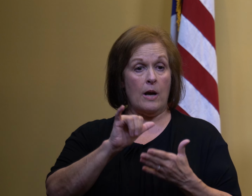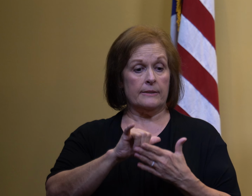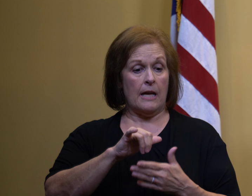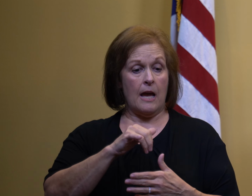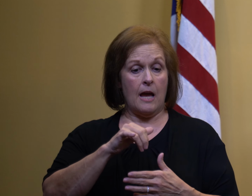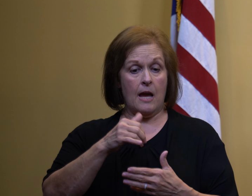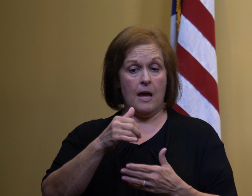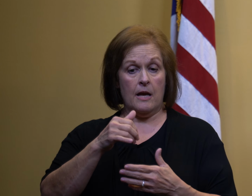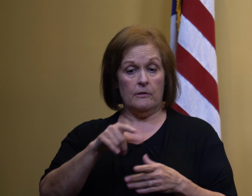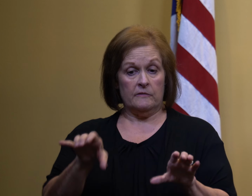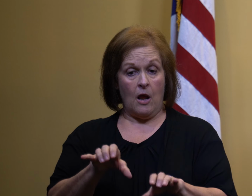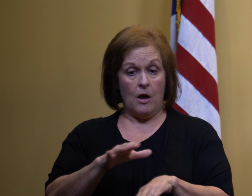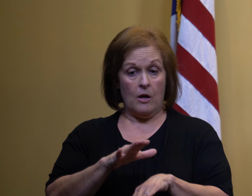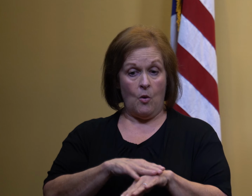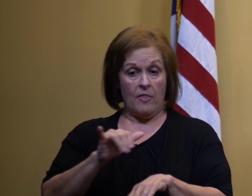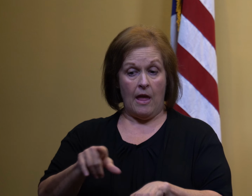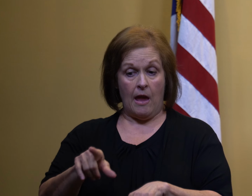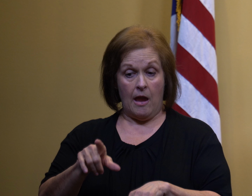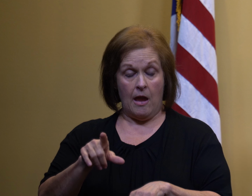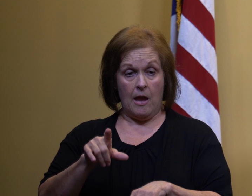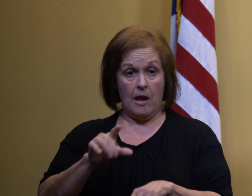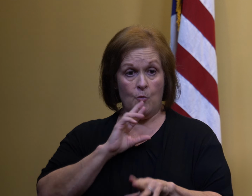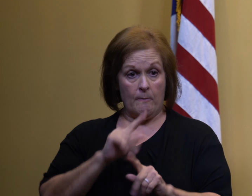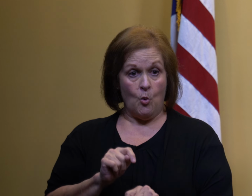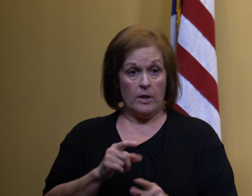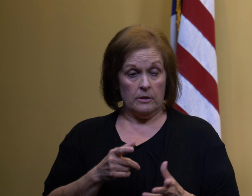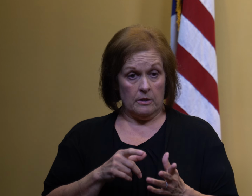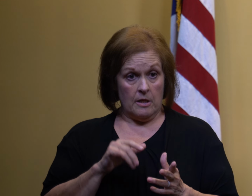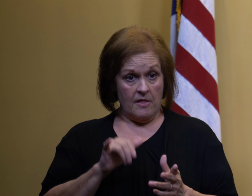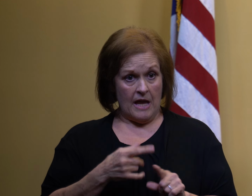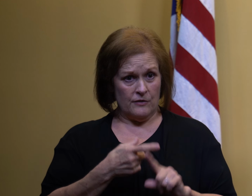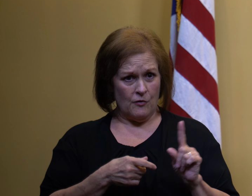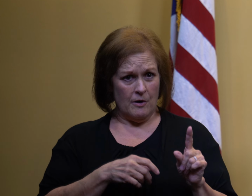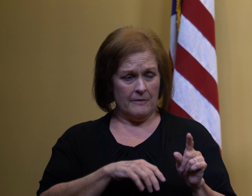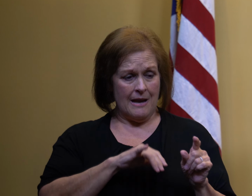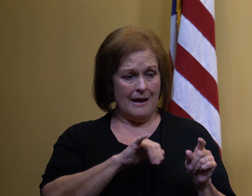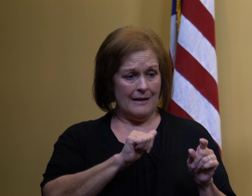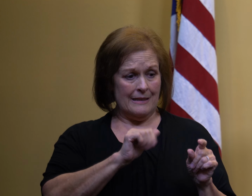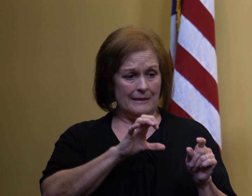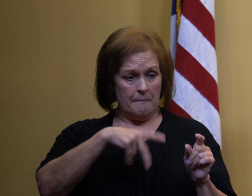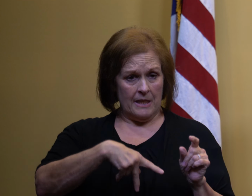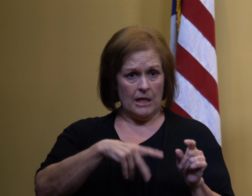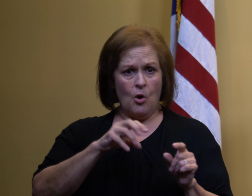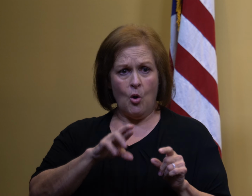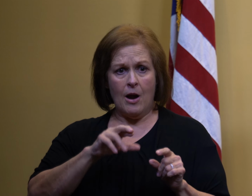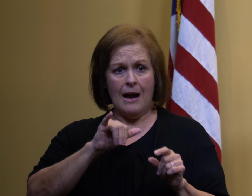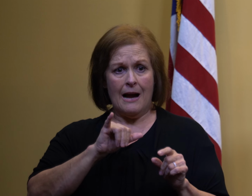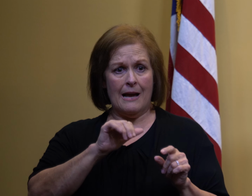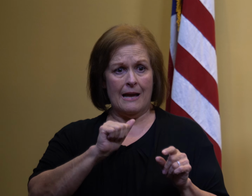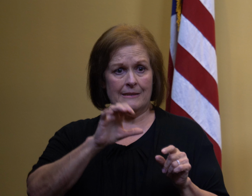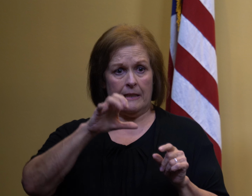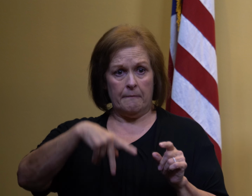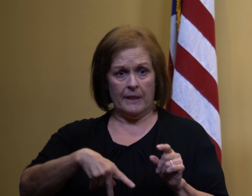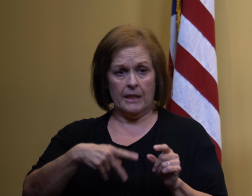evaluation report, were those scores just coming from the IACP, or was that a mixture of IACP and